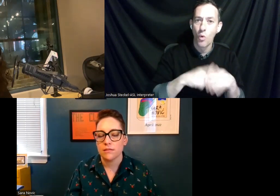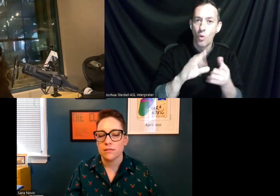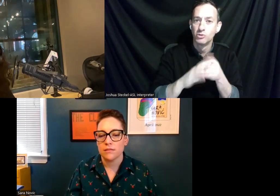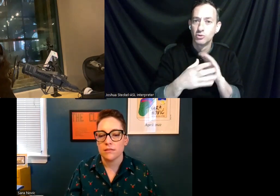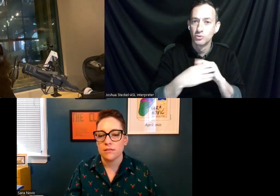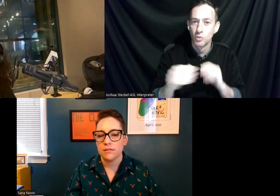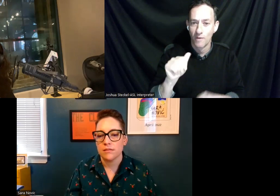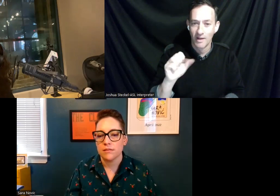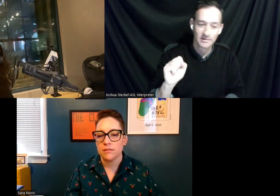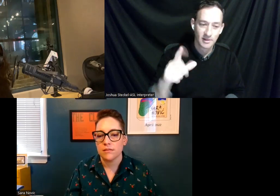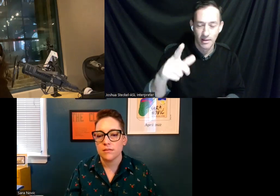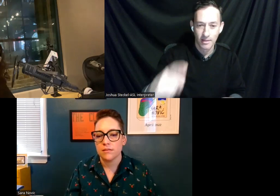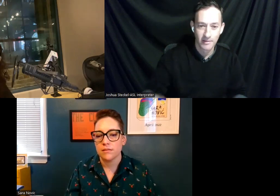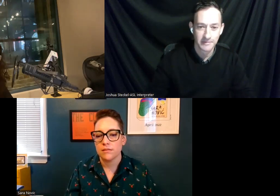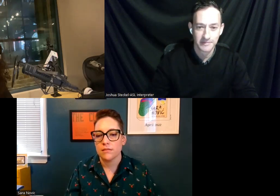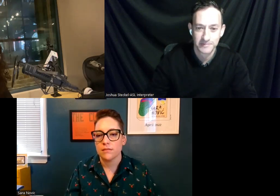ASL?